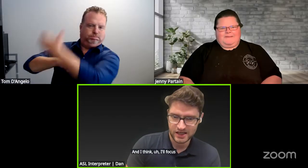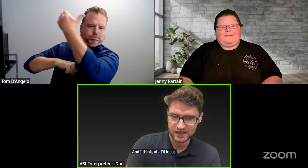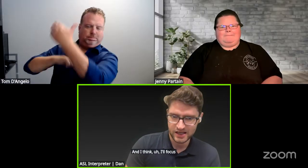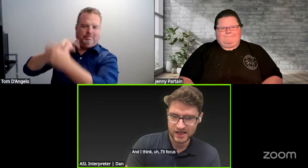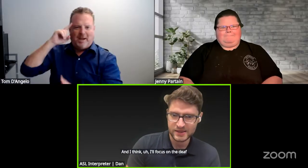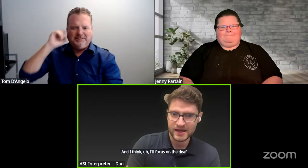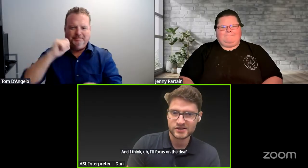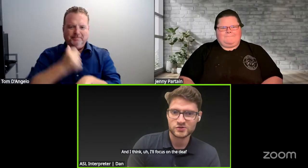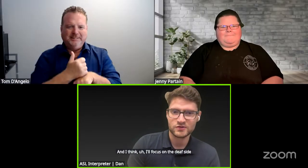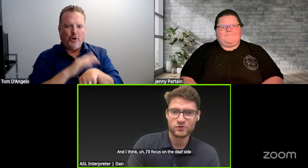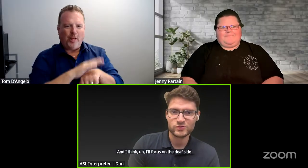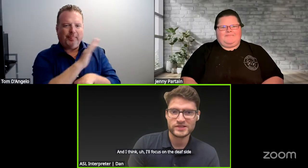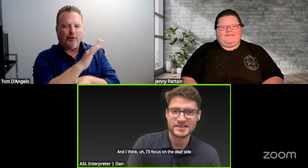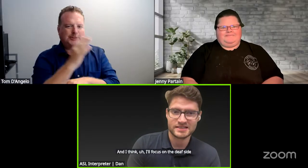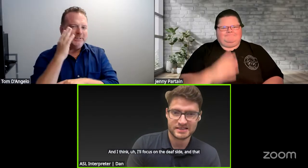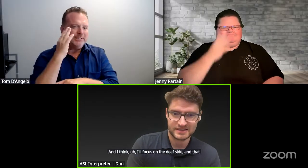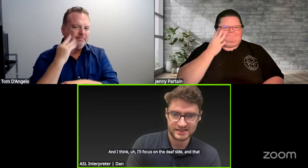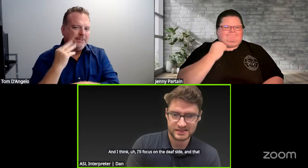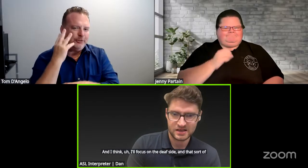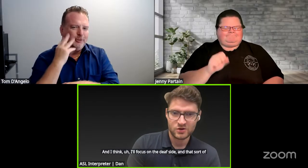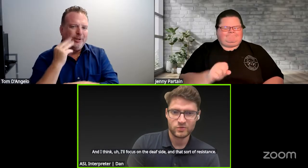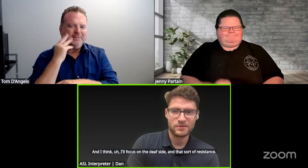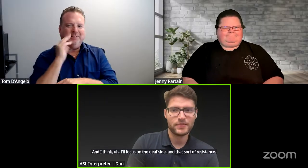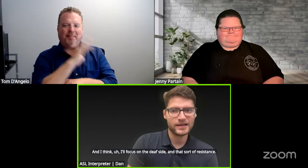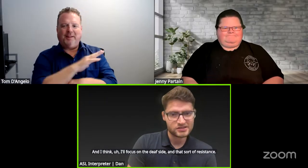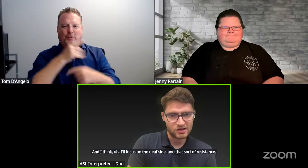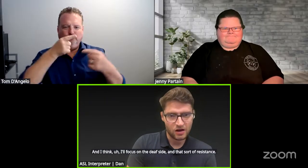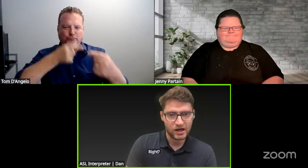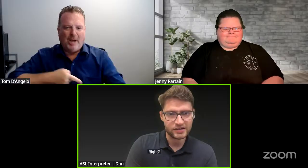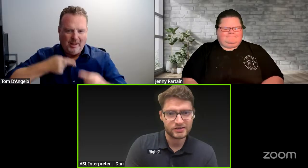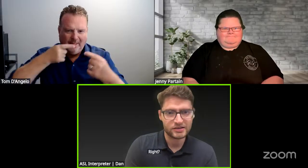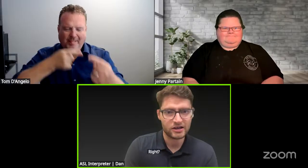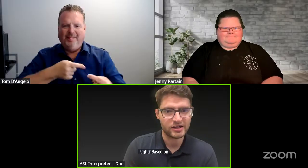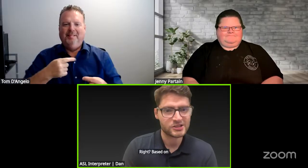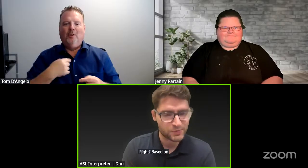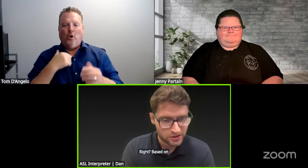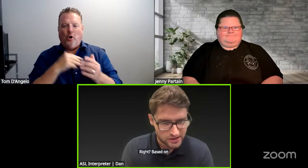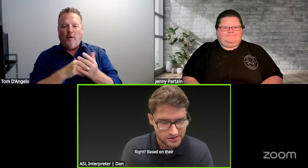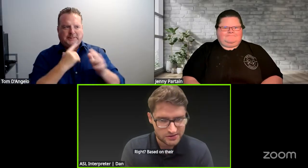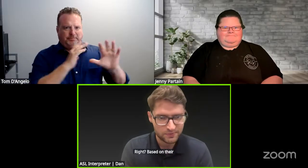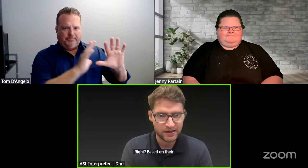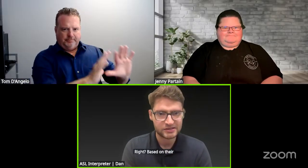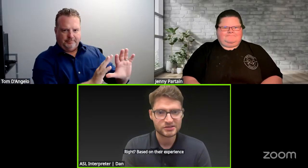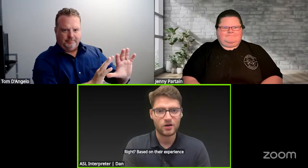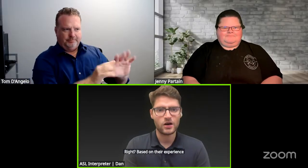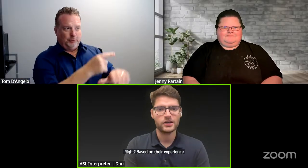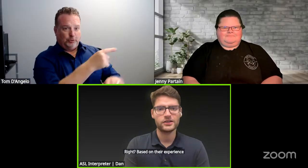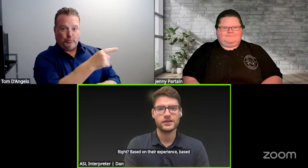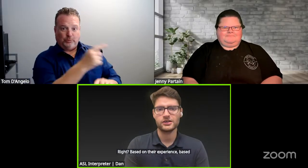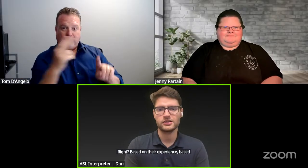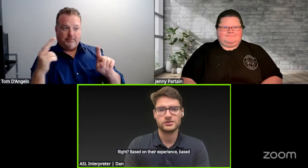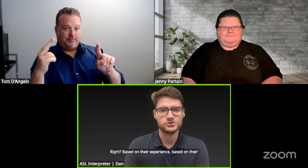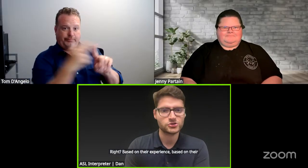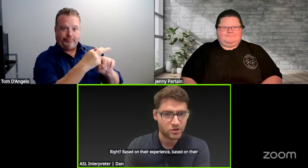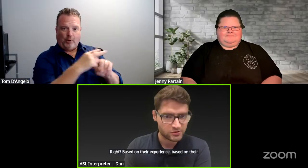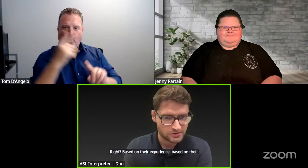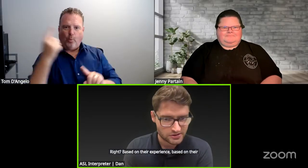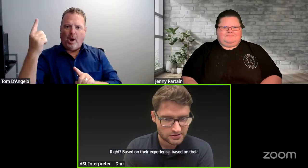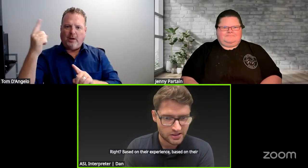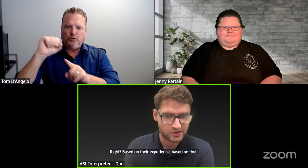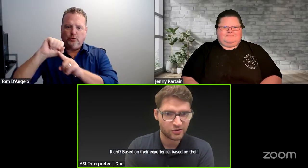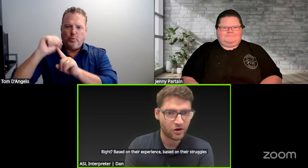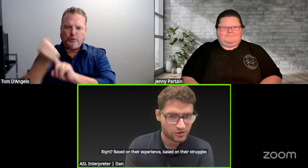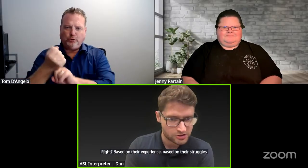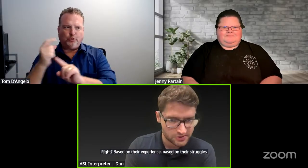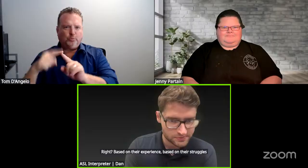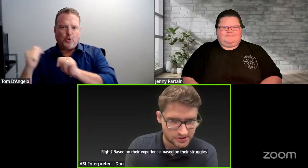deaf side and that sort of resistance, right? Based on their experience, based on their